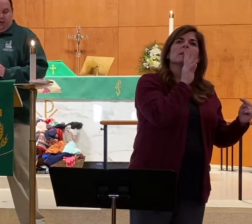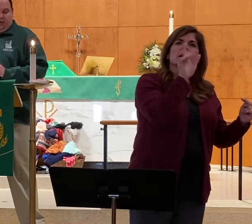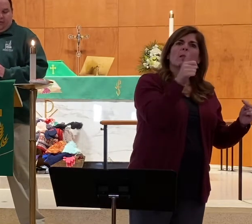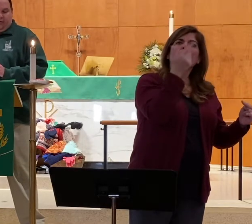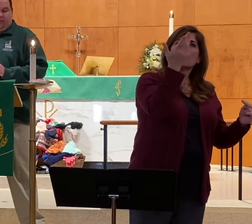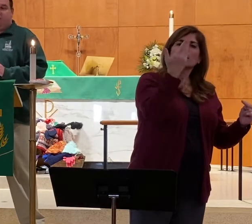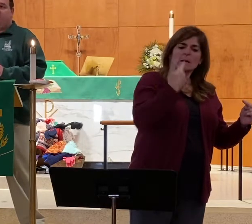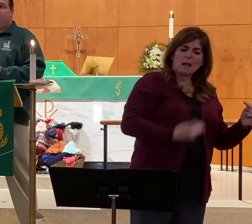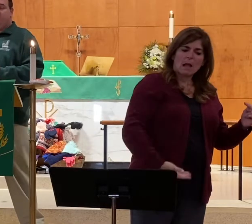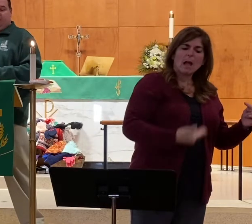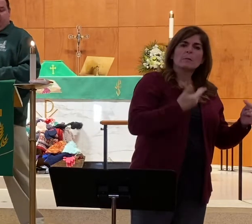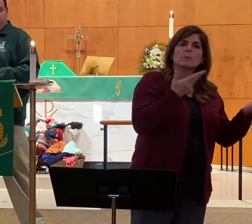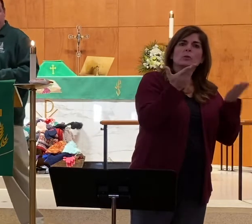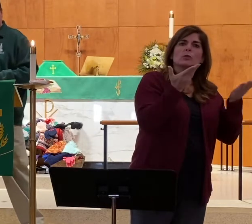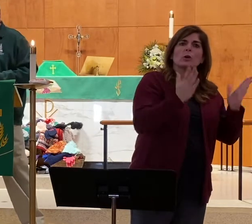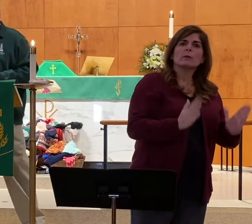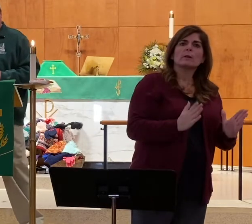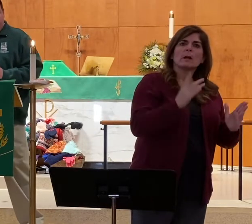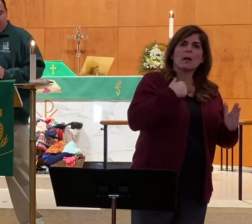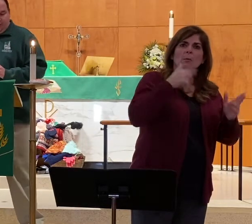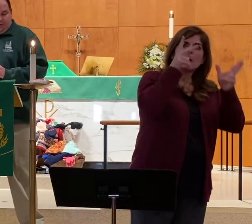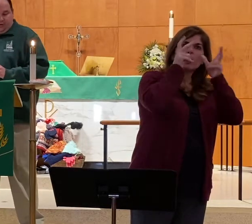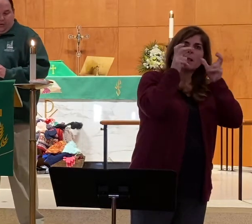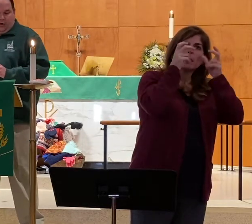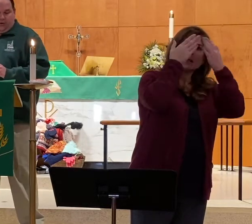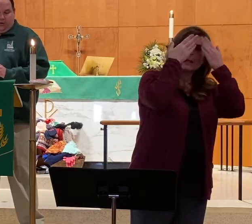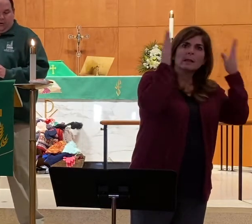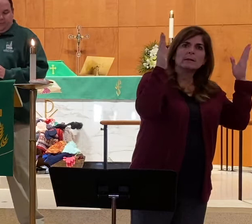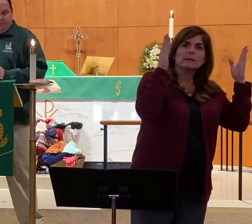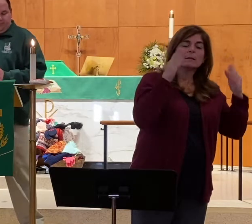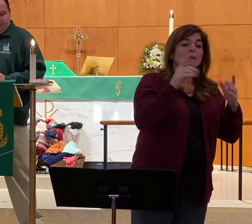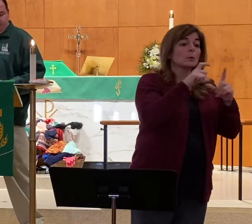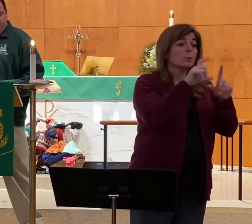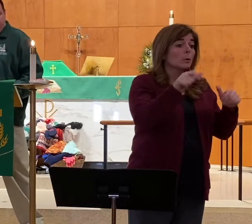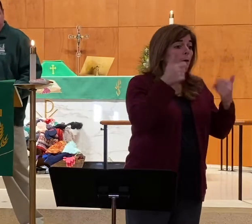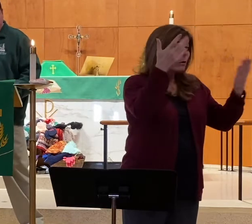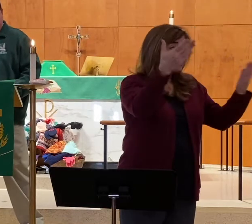"Speak, for your servant is listening." The word of the Lord.